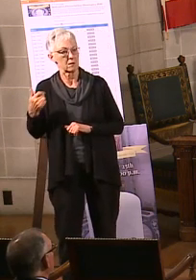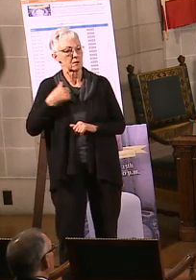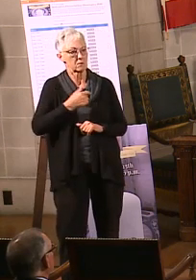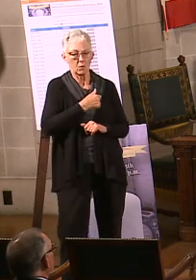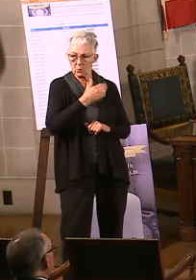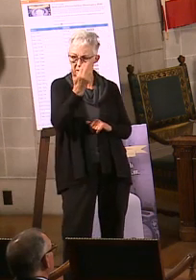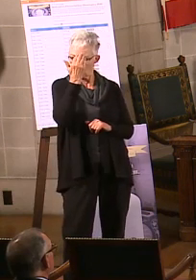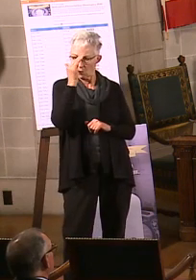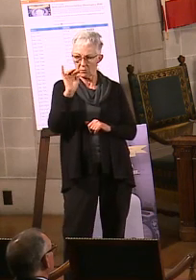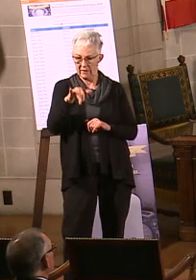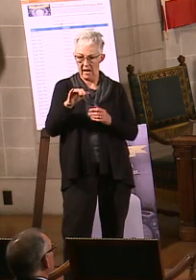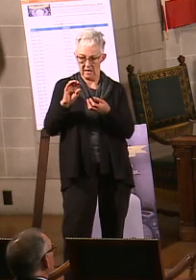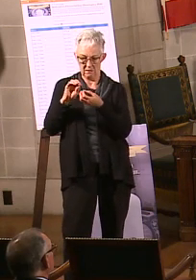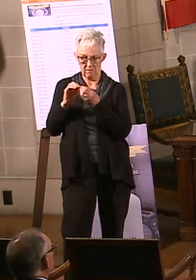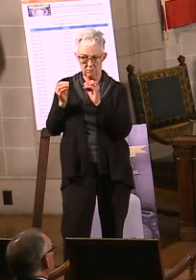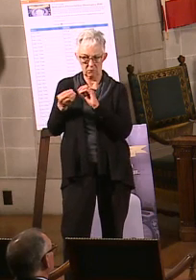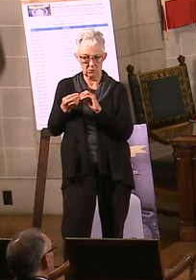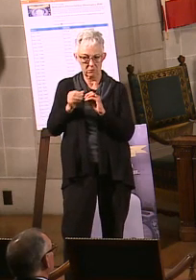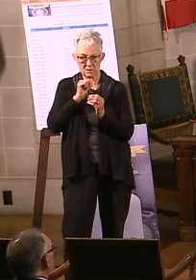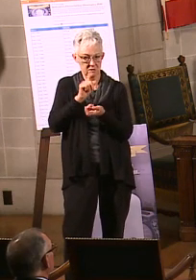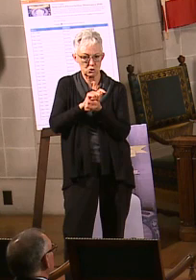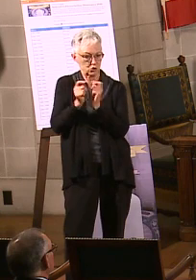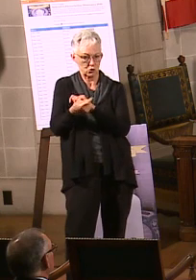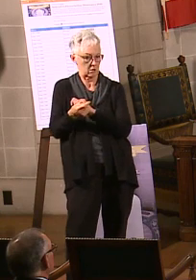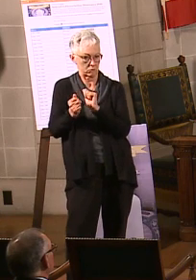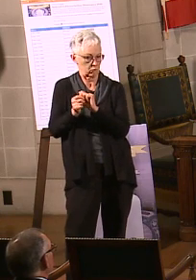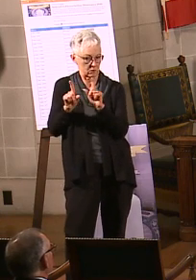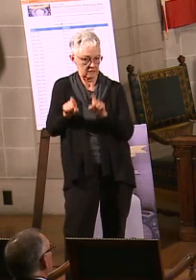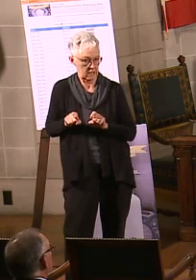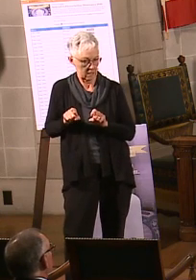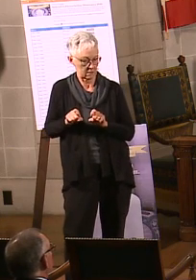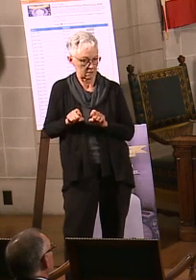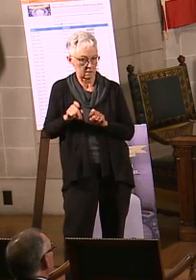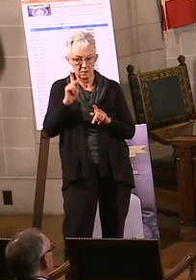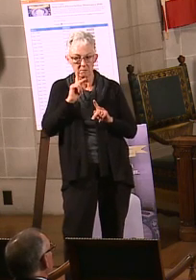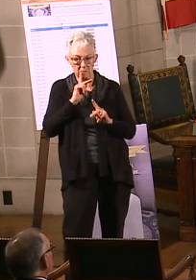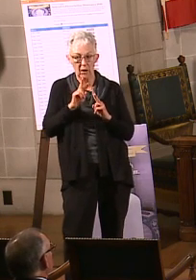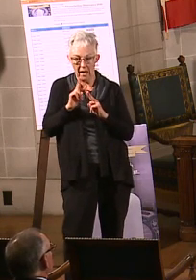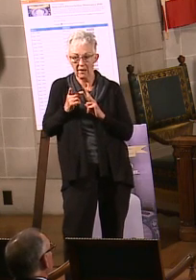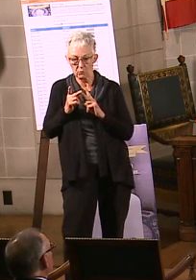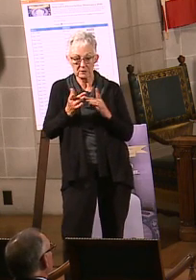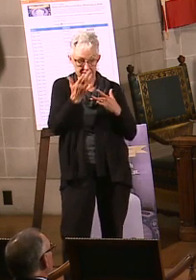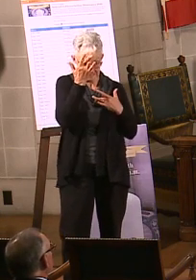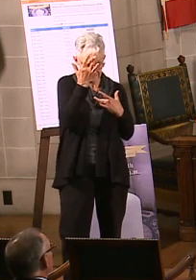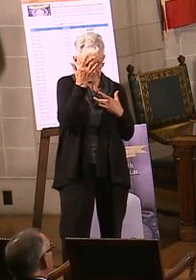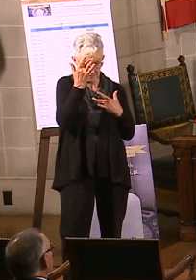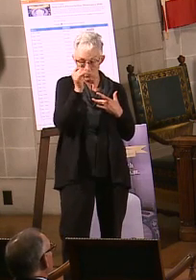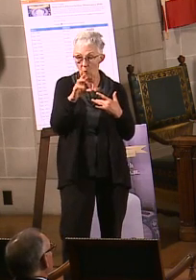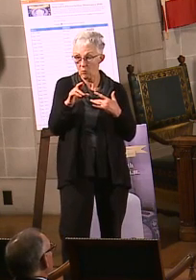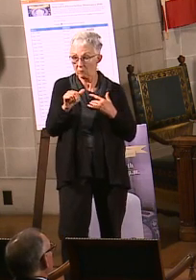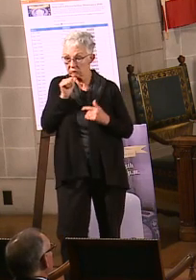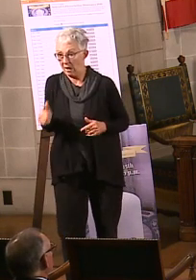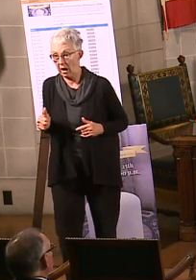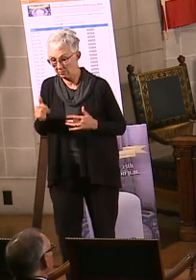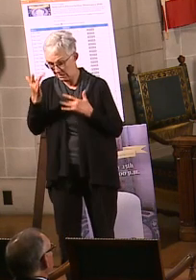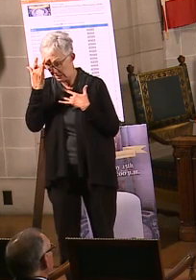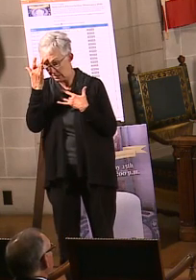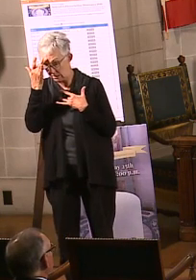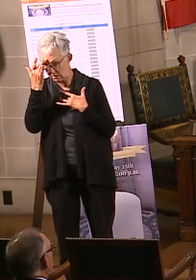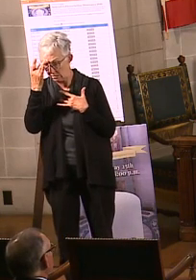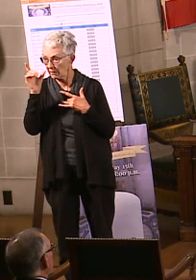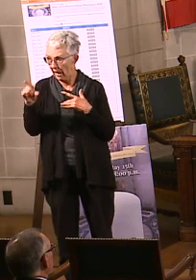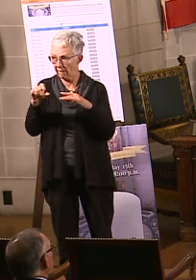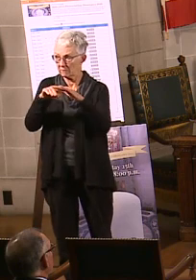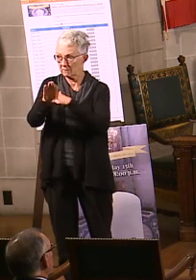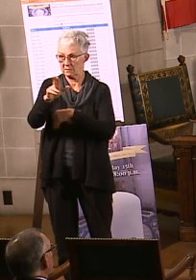doesn't change with testing. People are sick or they're not, and they go to the hospital. So that's a really good